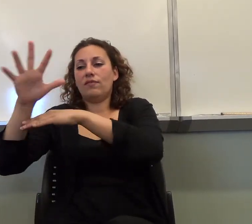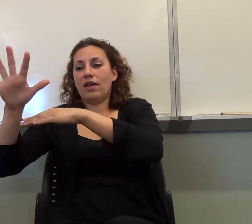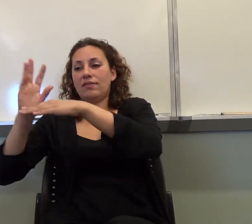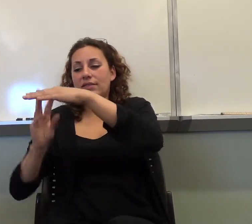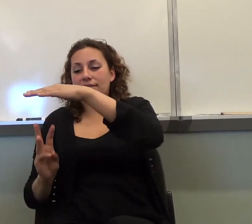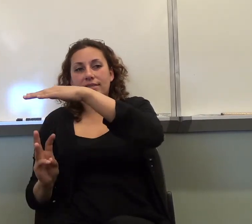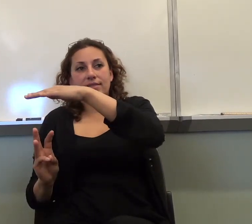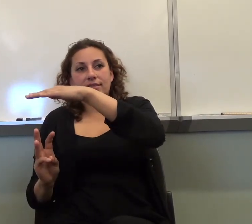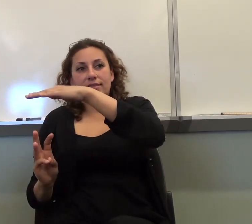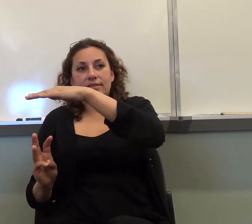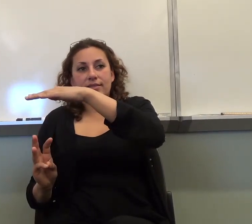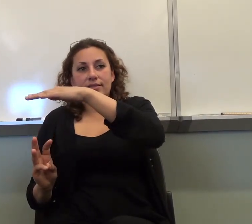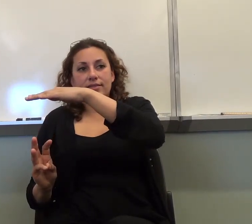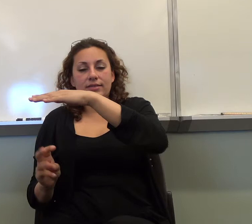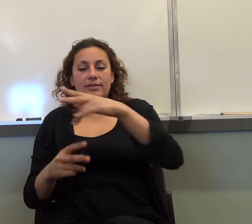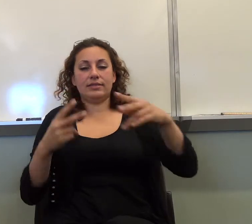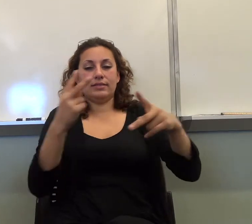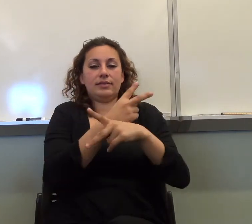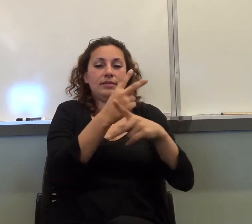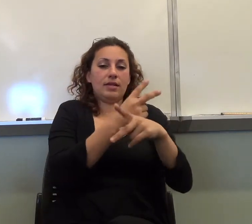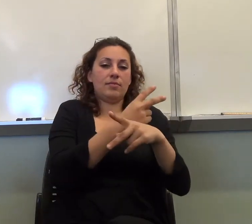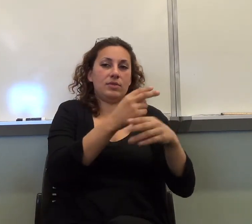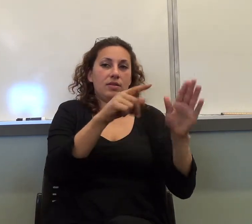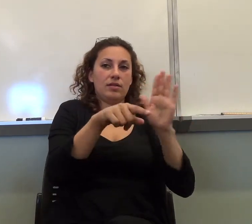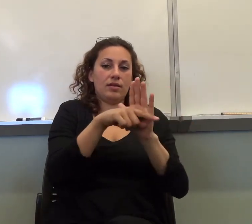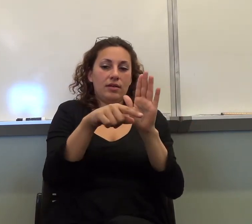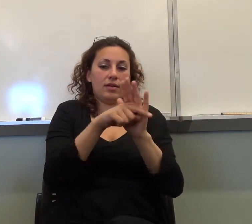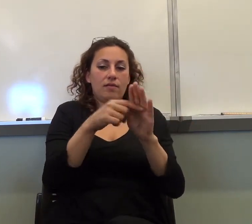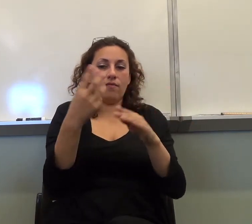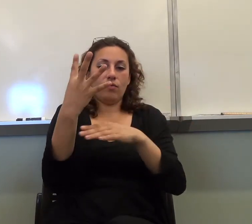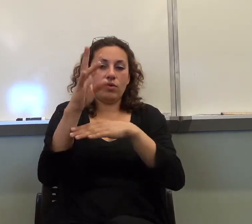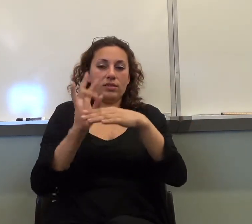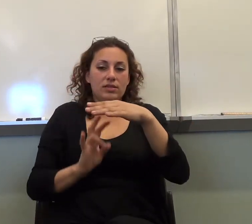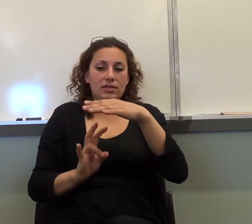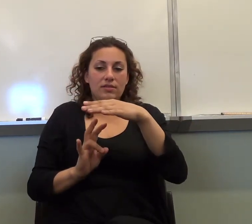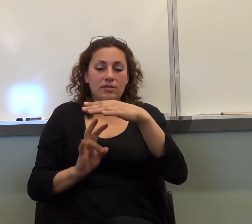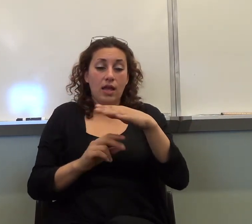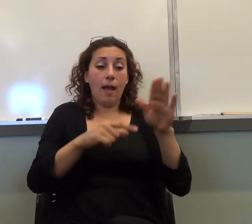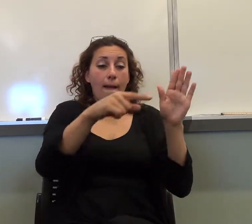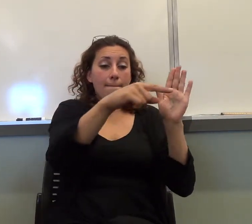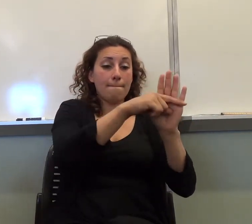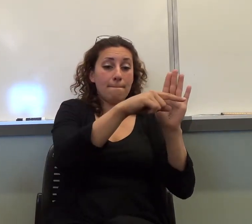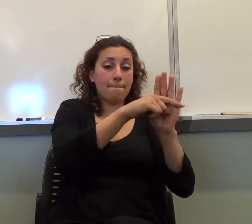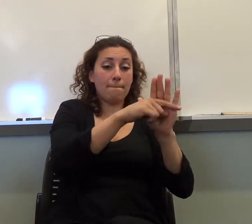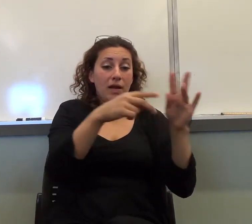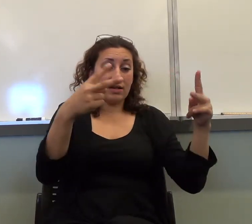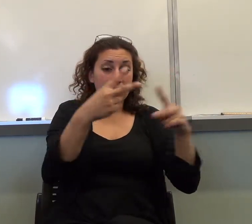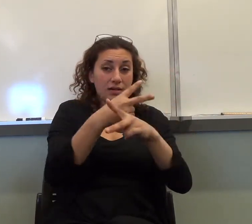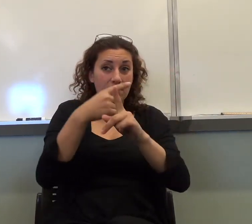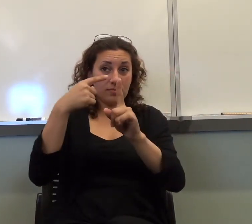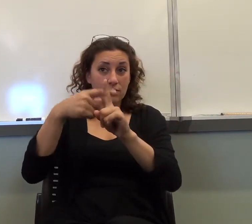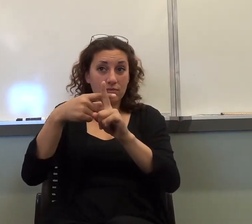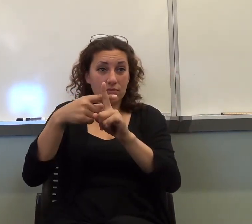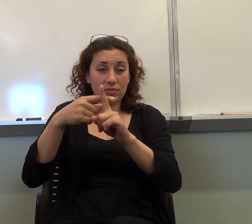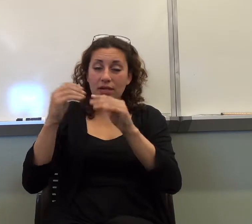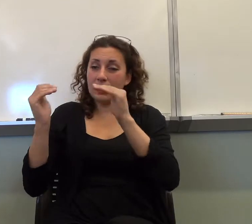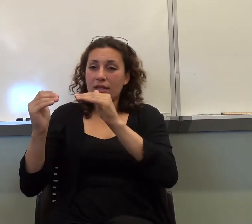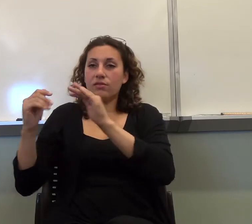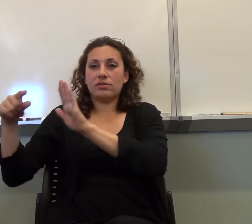Okay, times a minus 4 sevenths. Well, a minus times a plus, according to what we have over there, has got to be negative. All